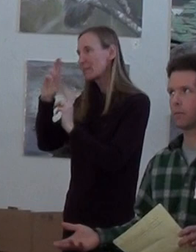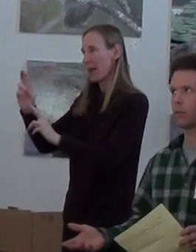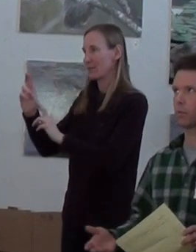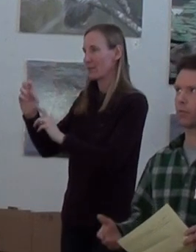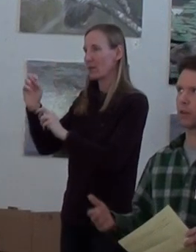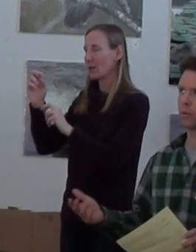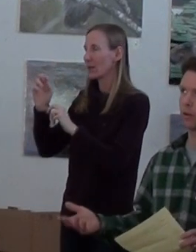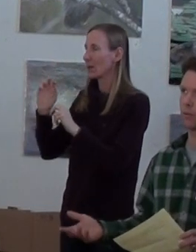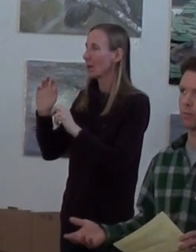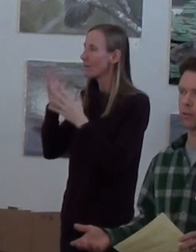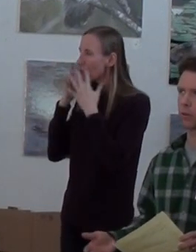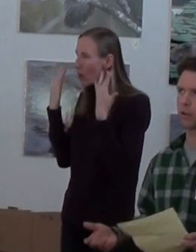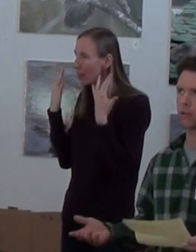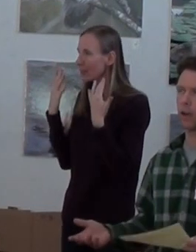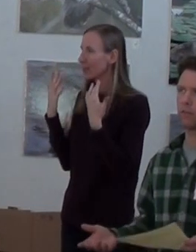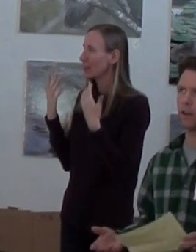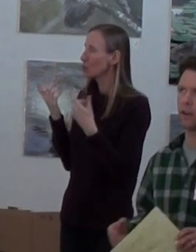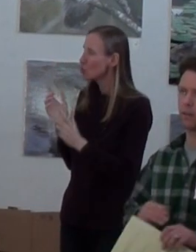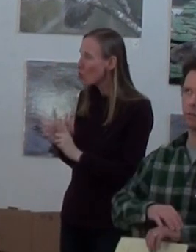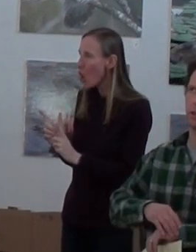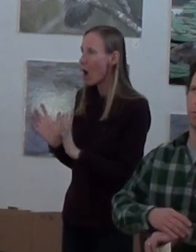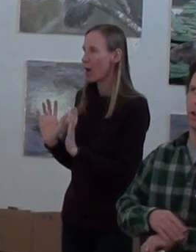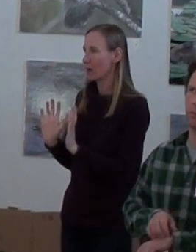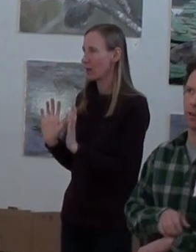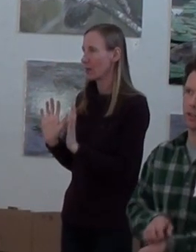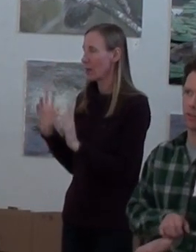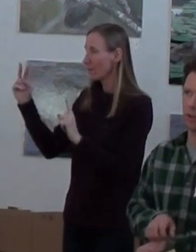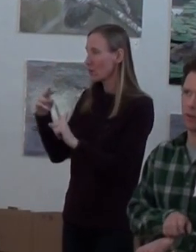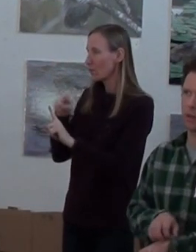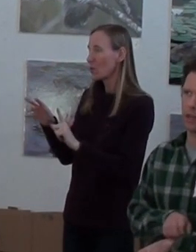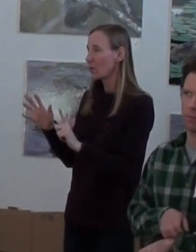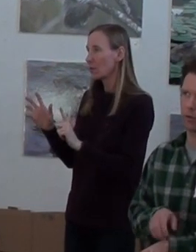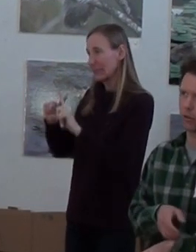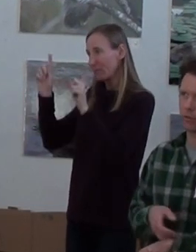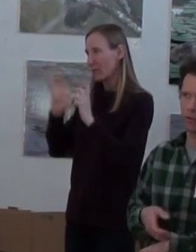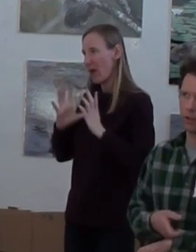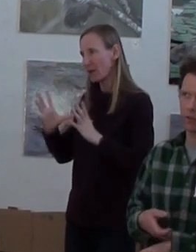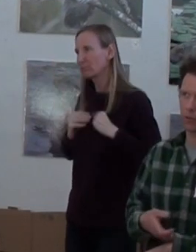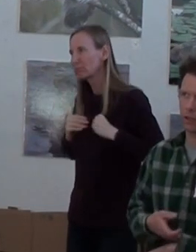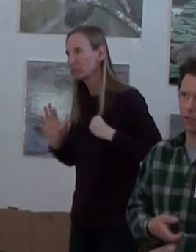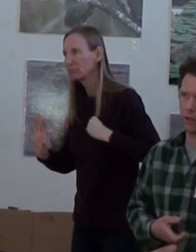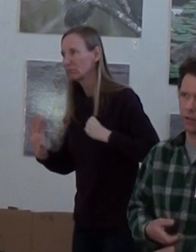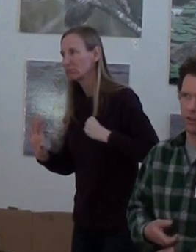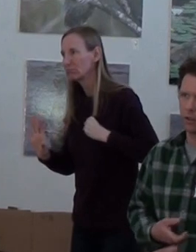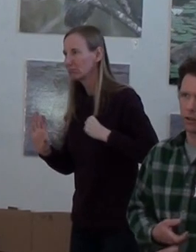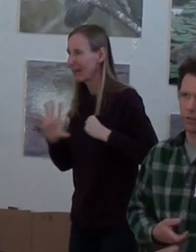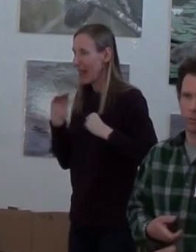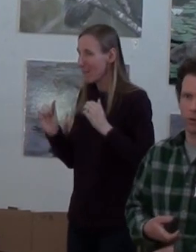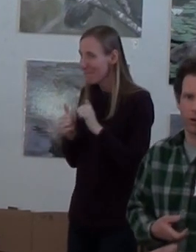other beekeepers be friendly with them? It's nice. I find that in my relations with other beekeepers, it's really